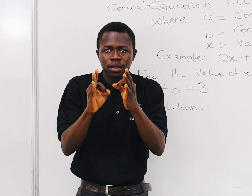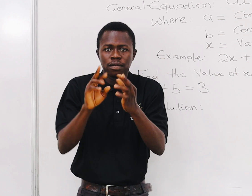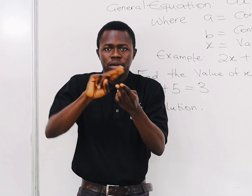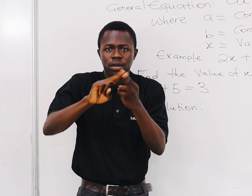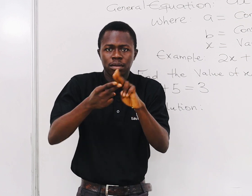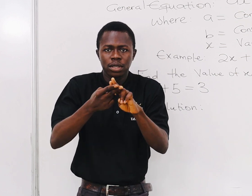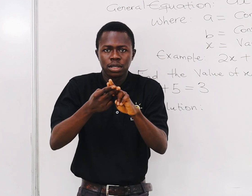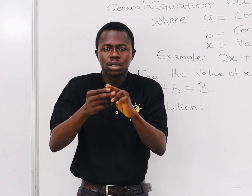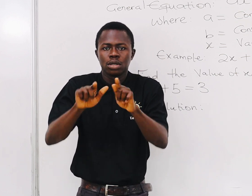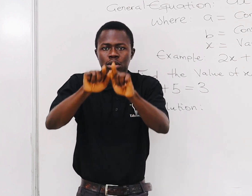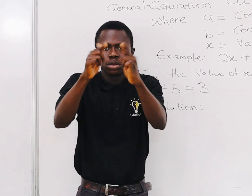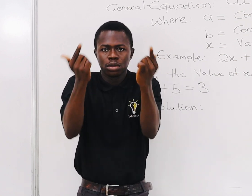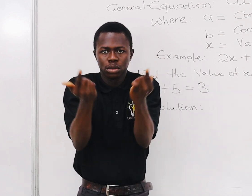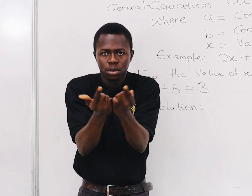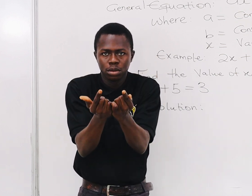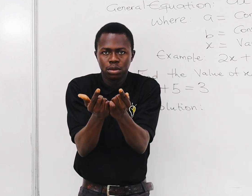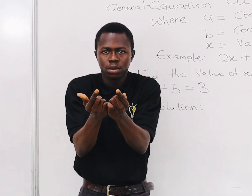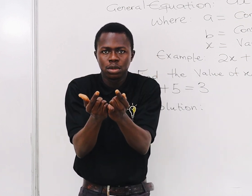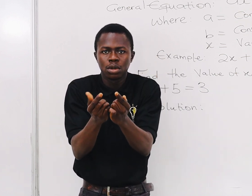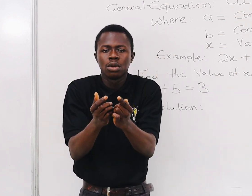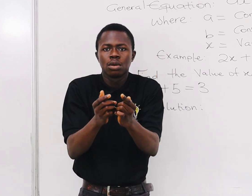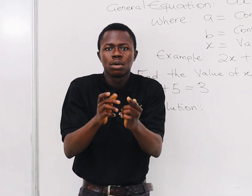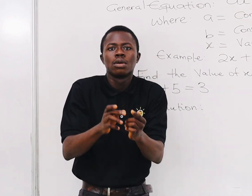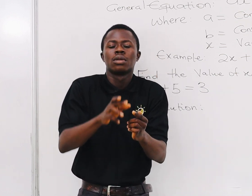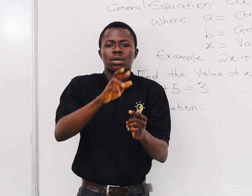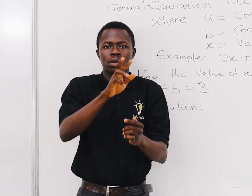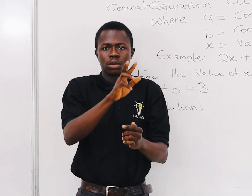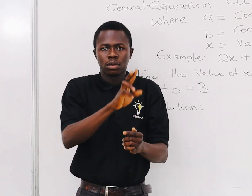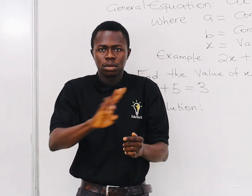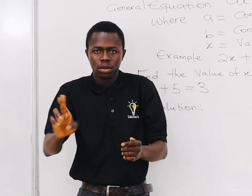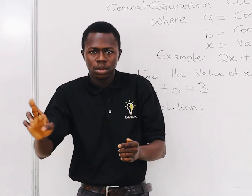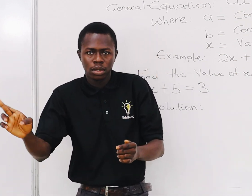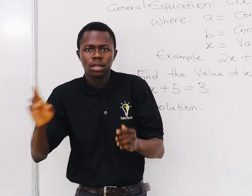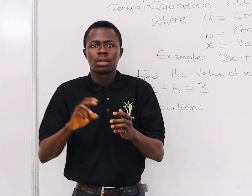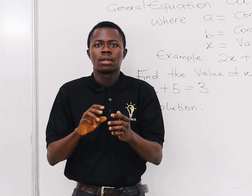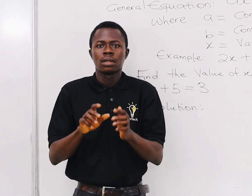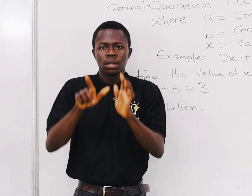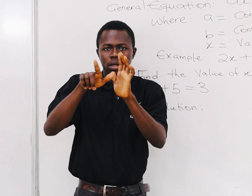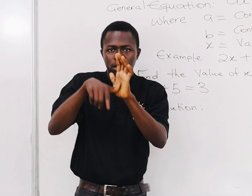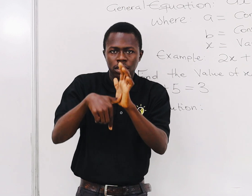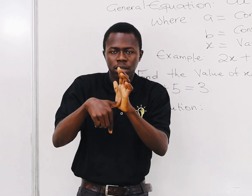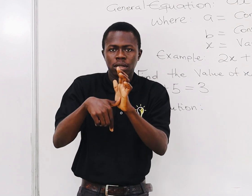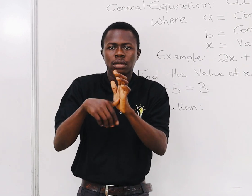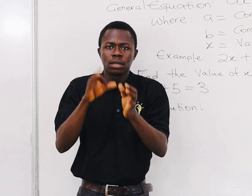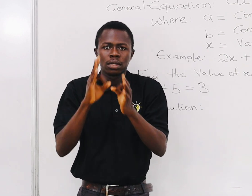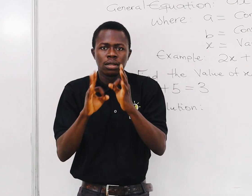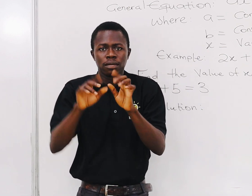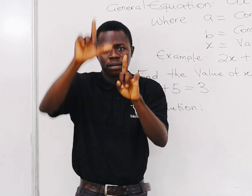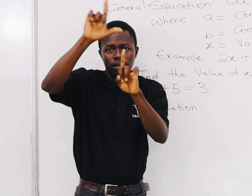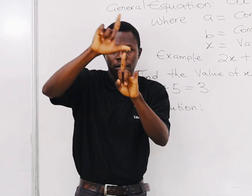This means that if there is a number, or if there are numbers in the equation, we will need to group them on